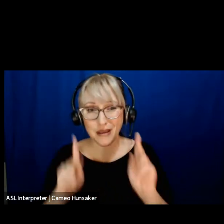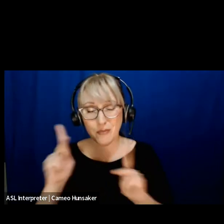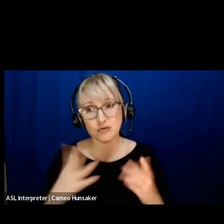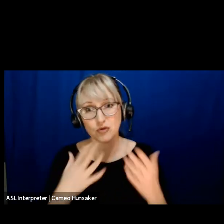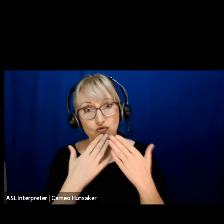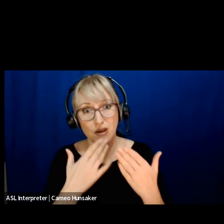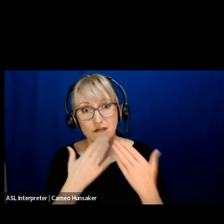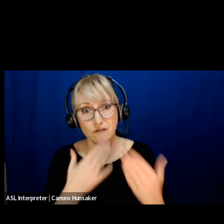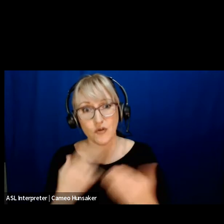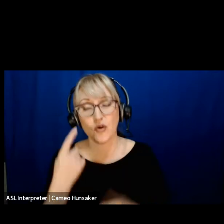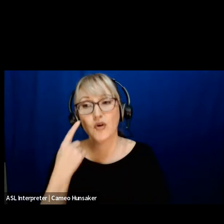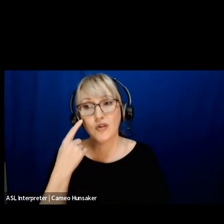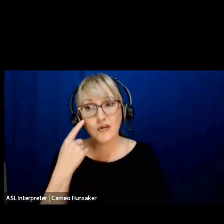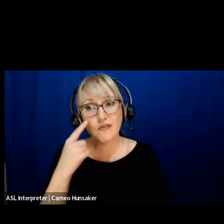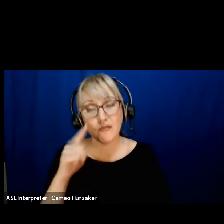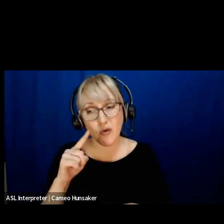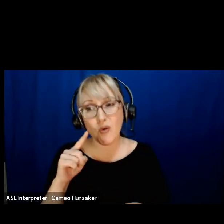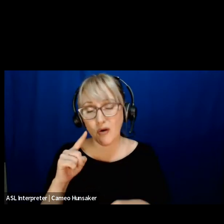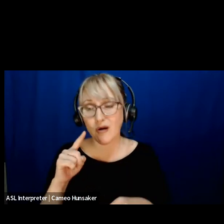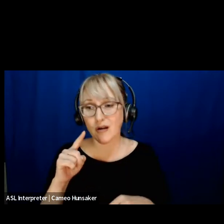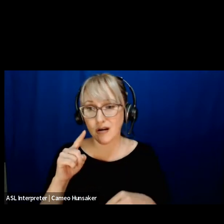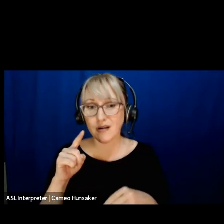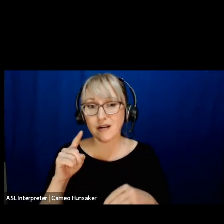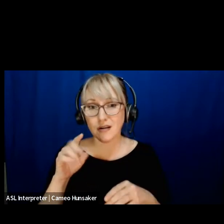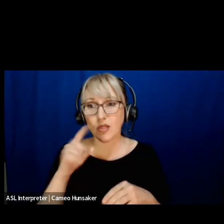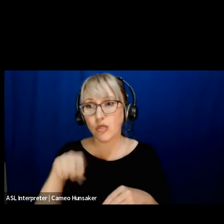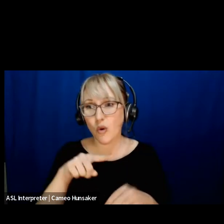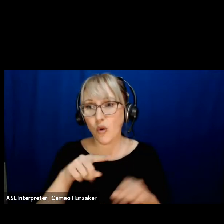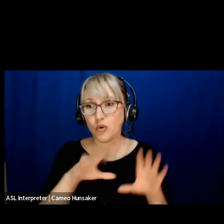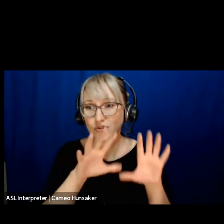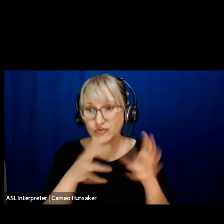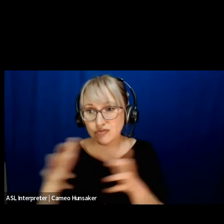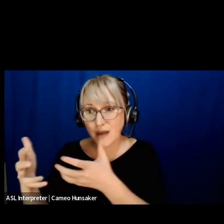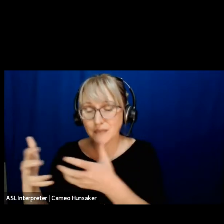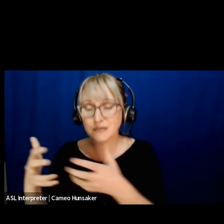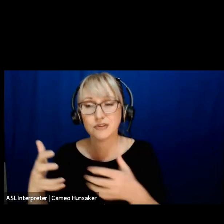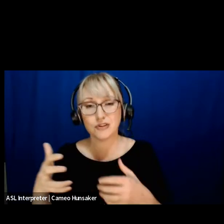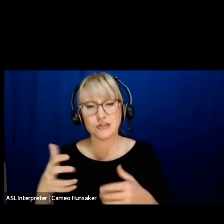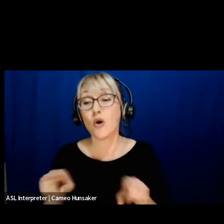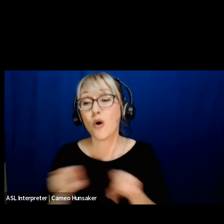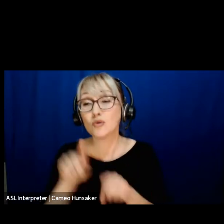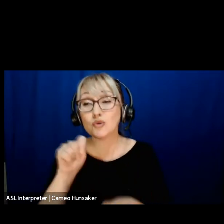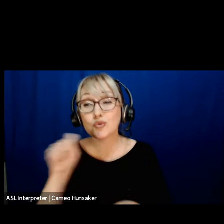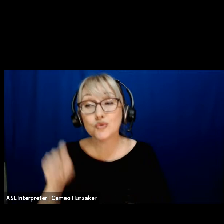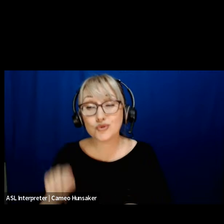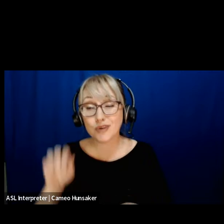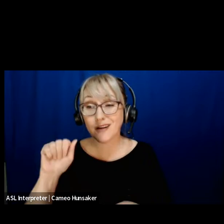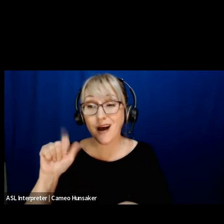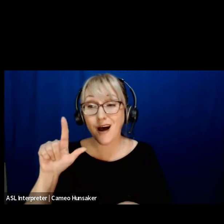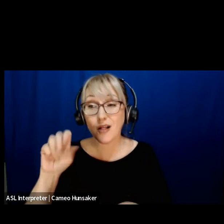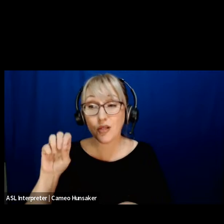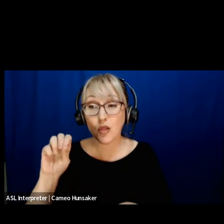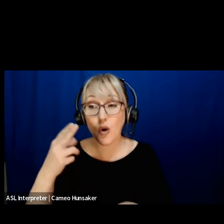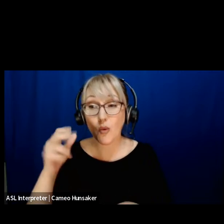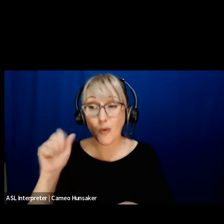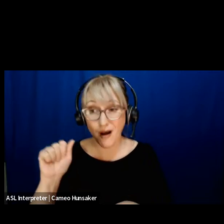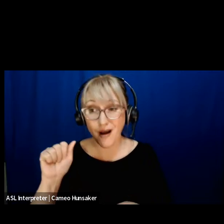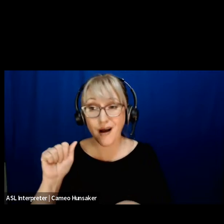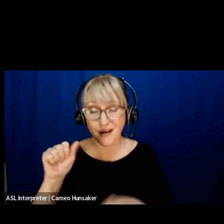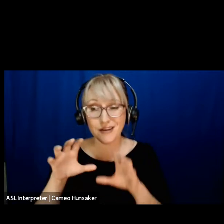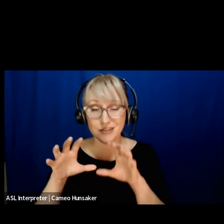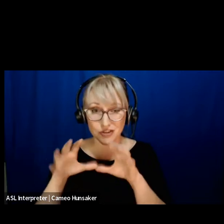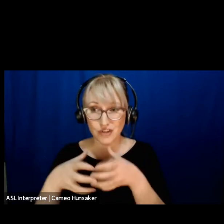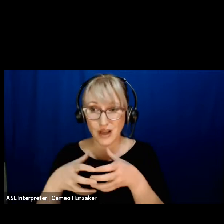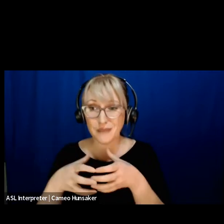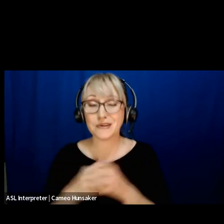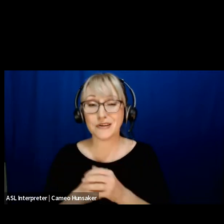in Tucson, Aloha. So we're going to hear from those leaders soon. And we just have a lot of trainings that we have coming up.